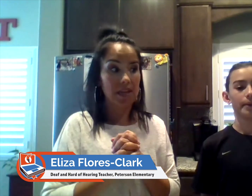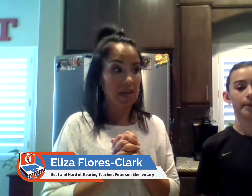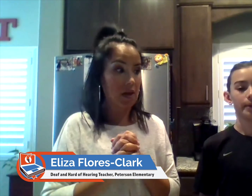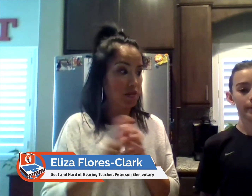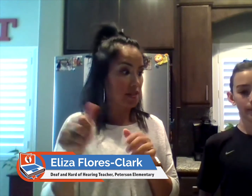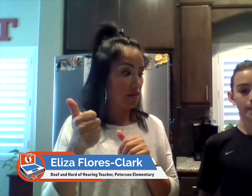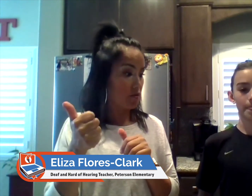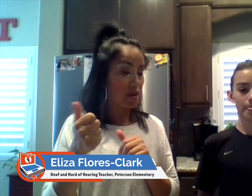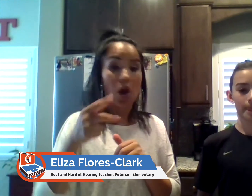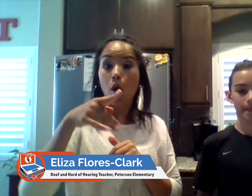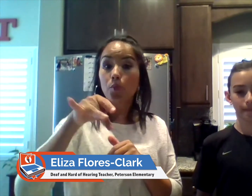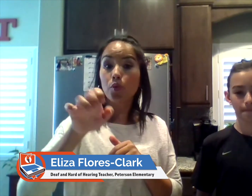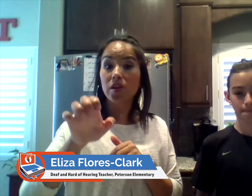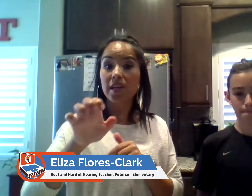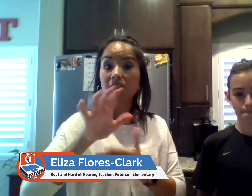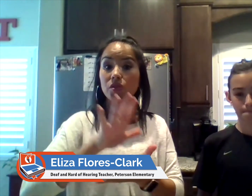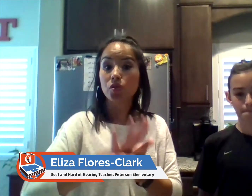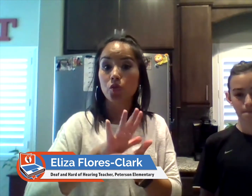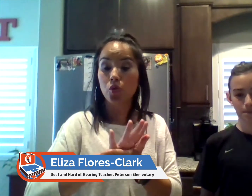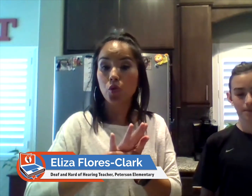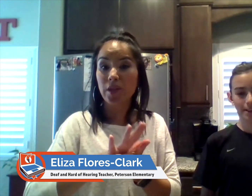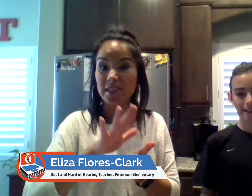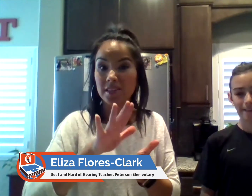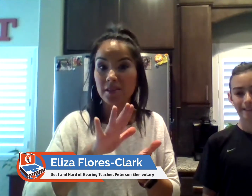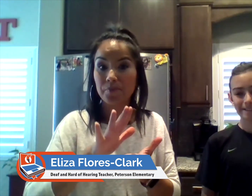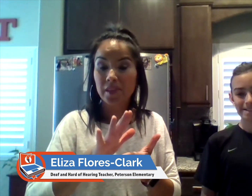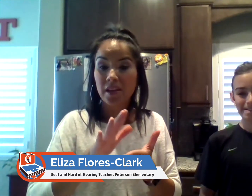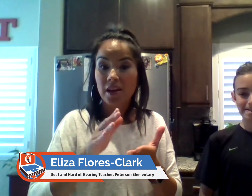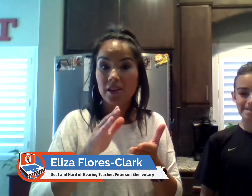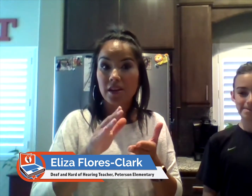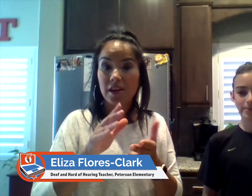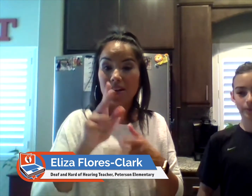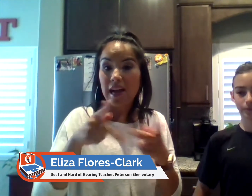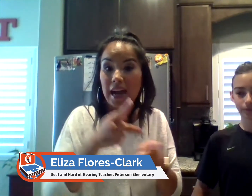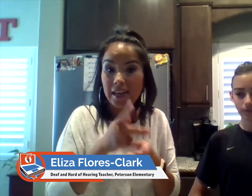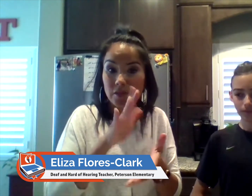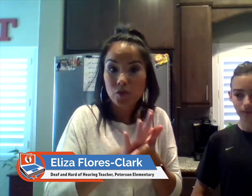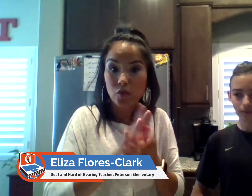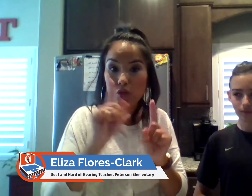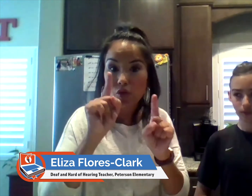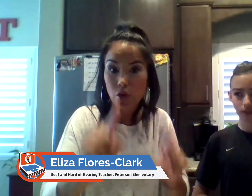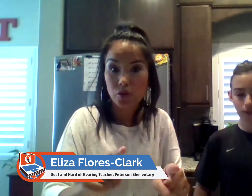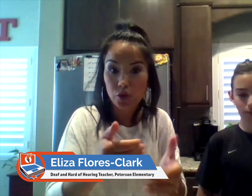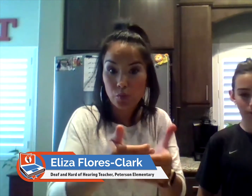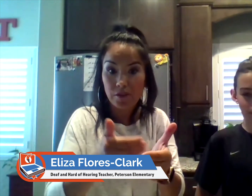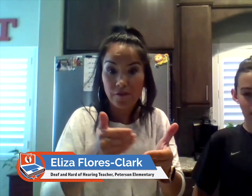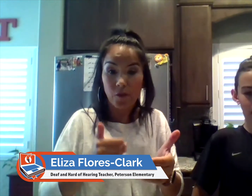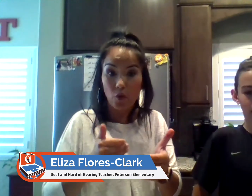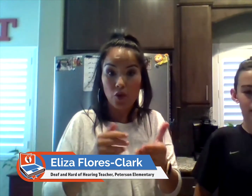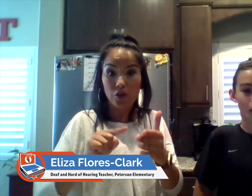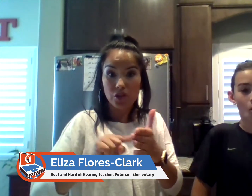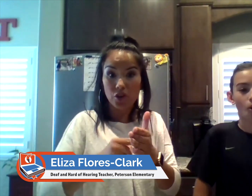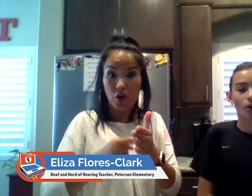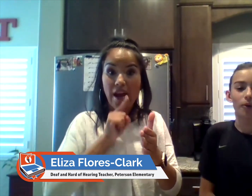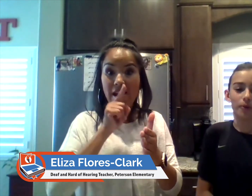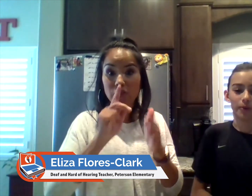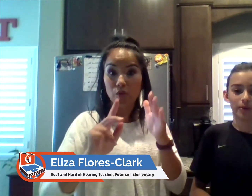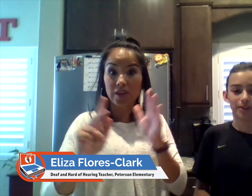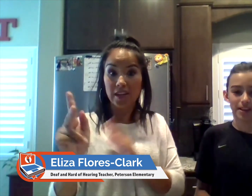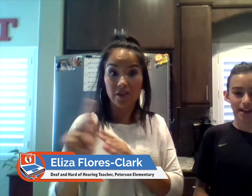What's another? Preschool. That's a kind of school you go to before you start actual kindergarten.